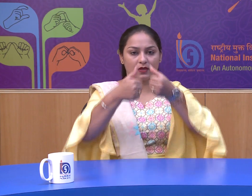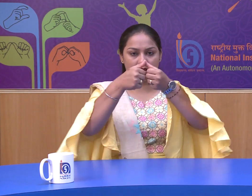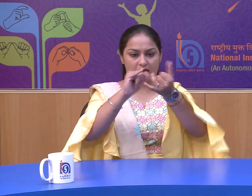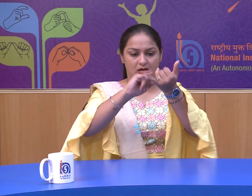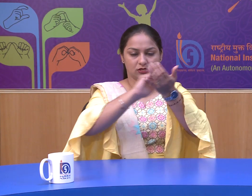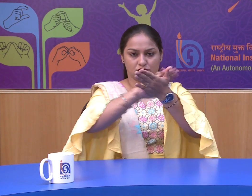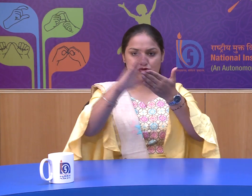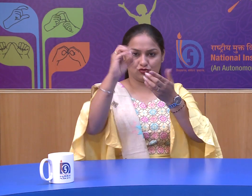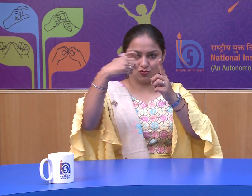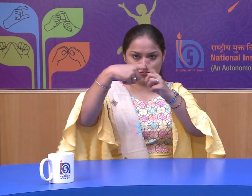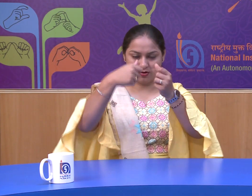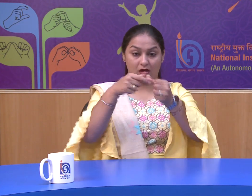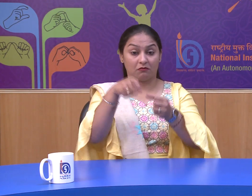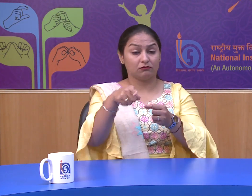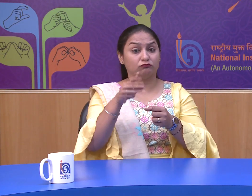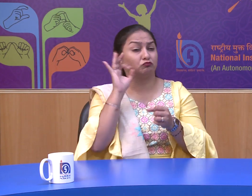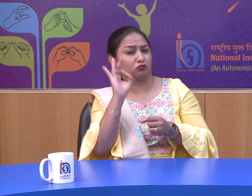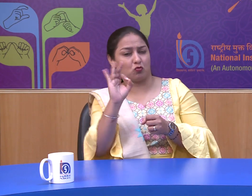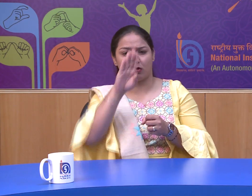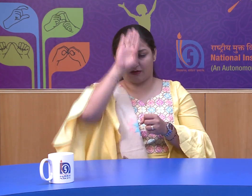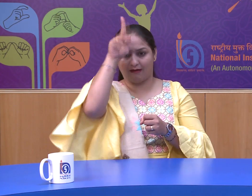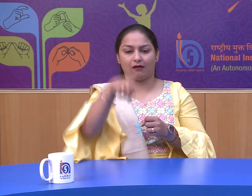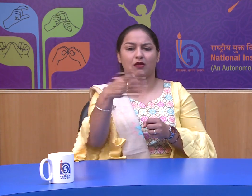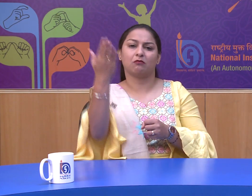He was a great king in ancient India.